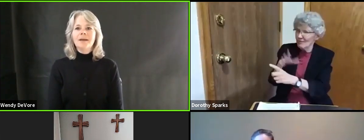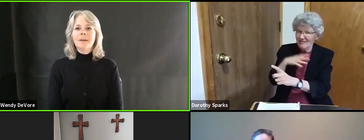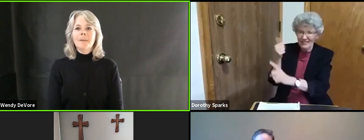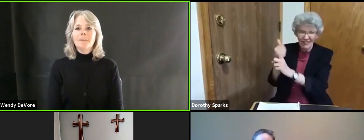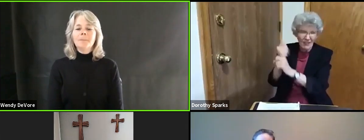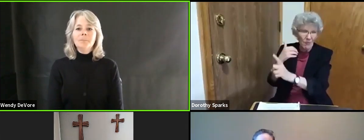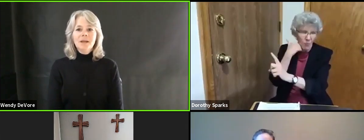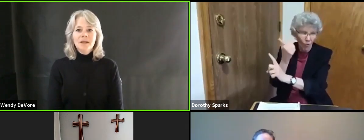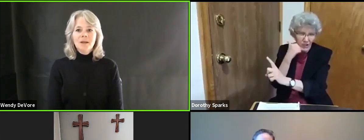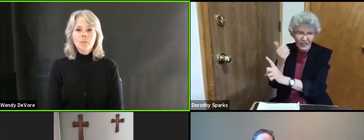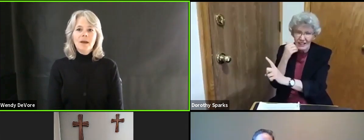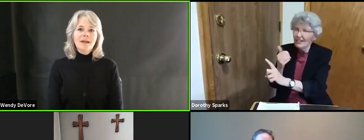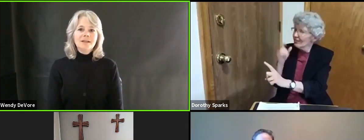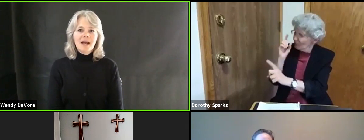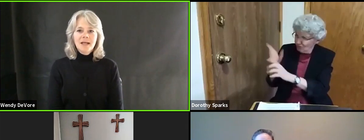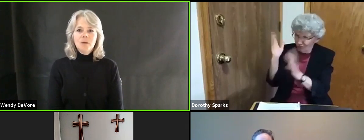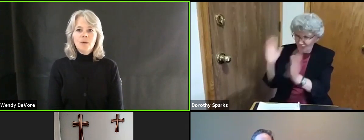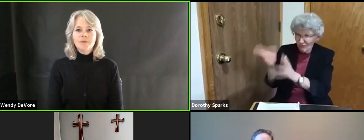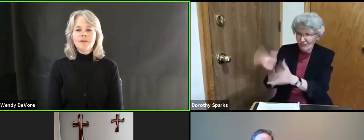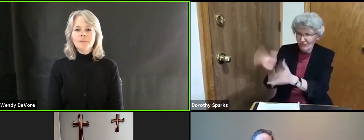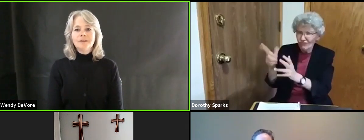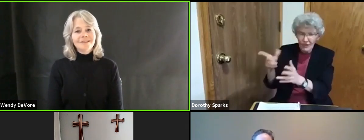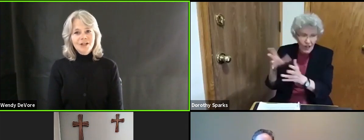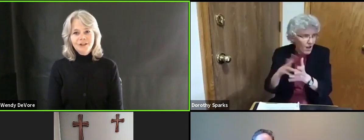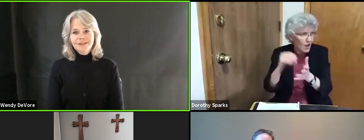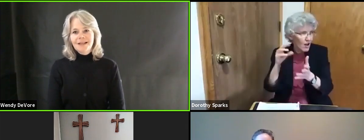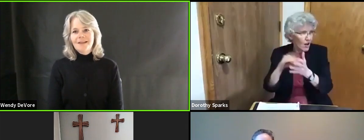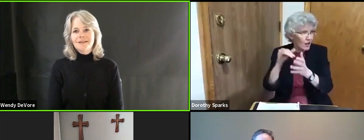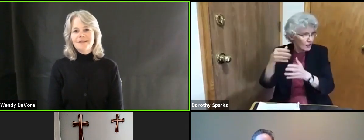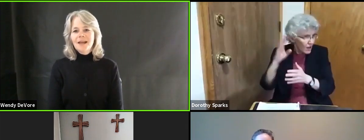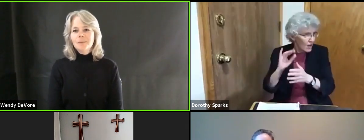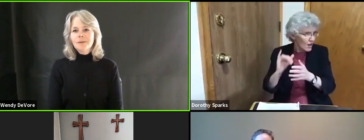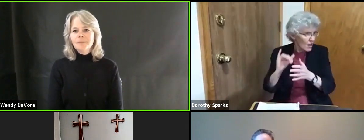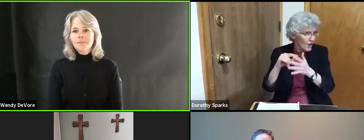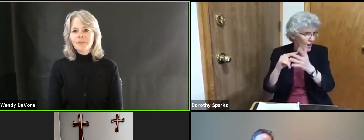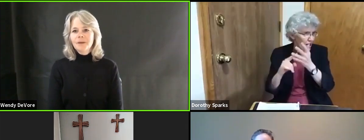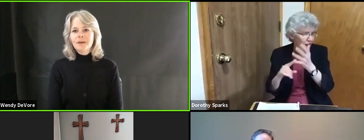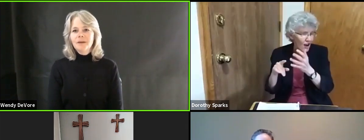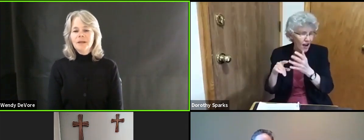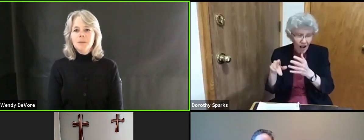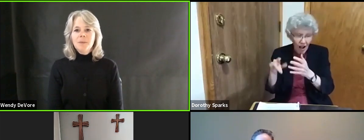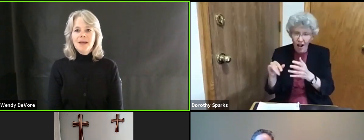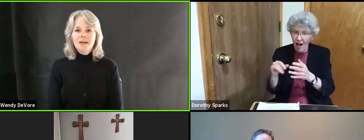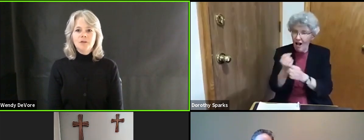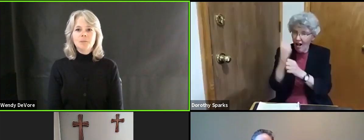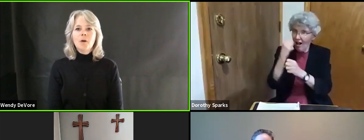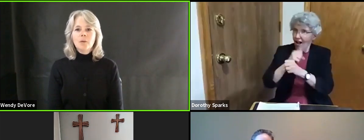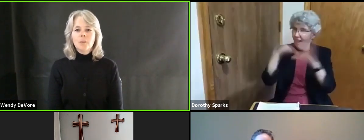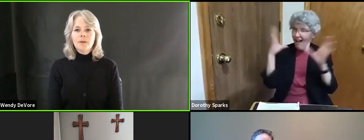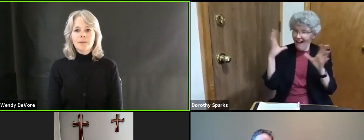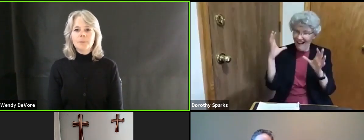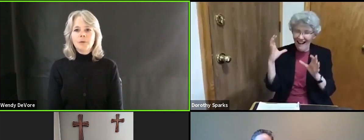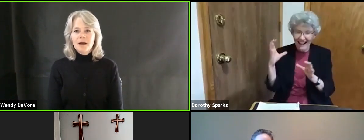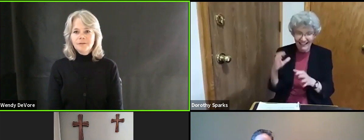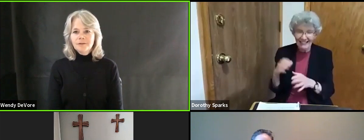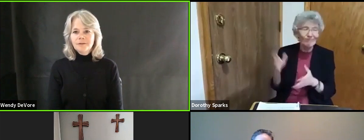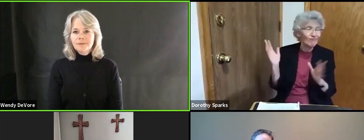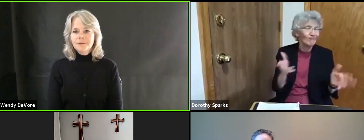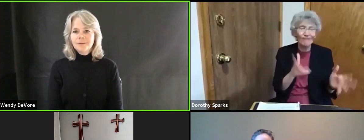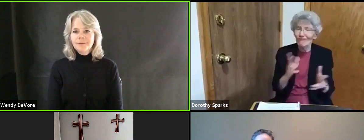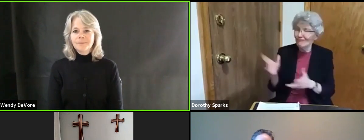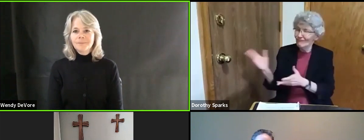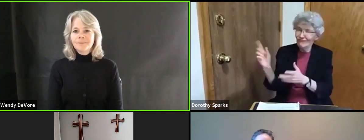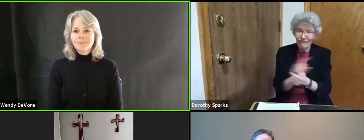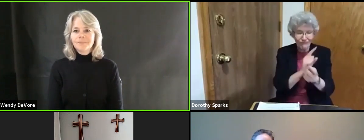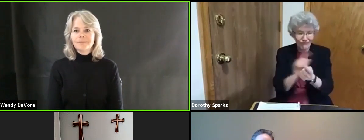by meeting and dining with sinners at the table. He met and spoke with a